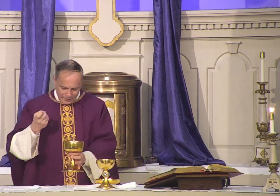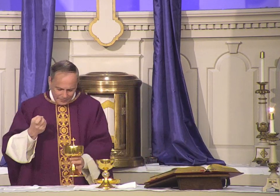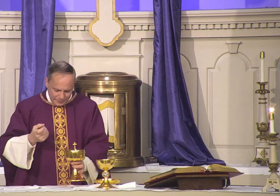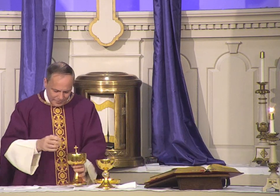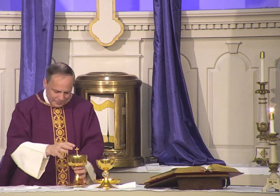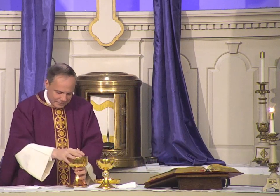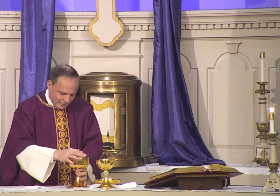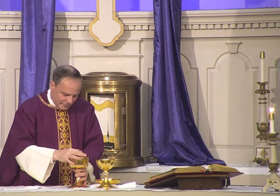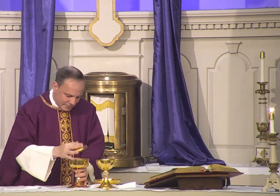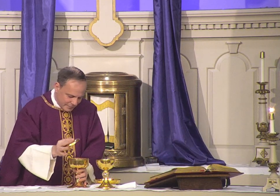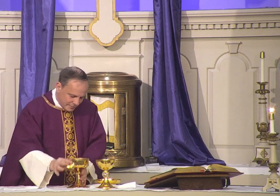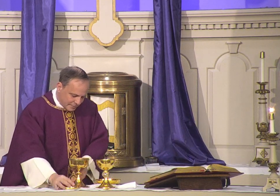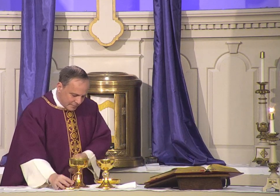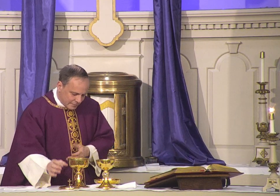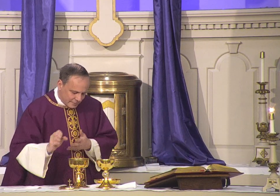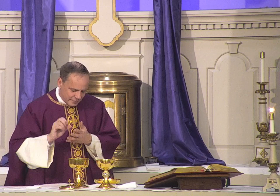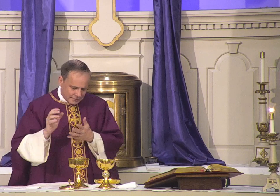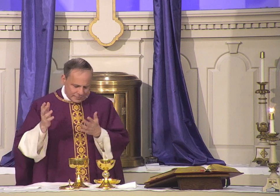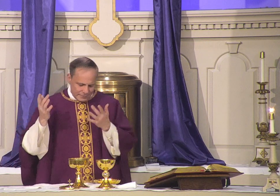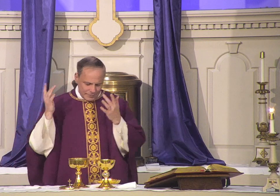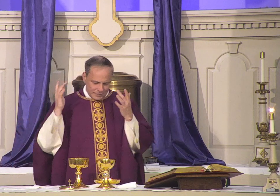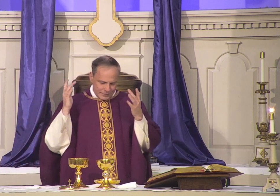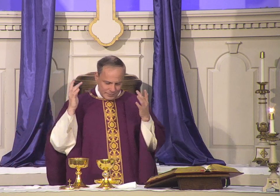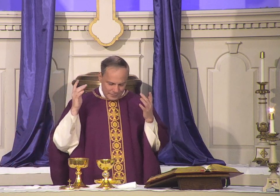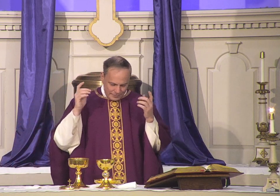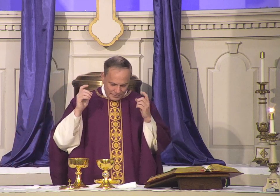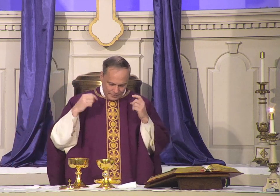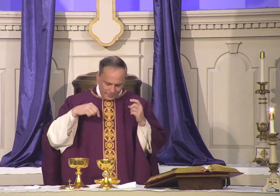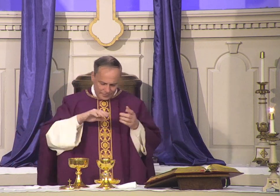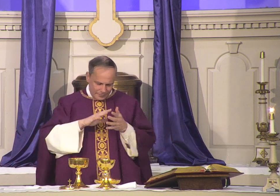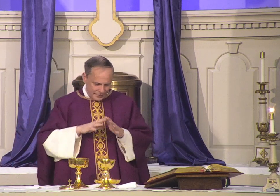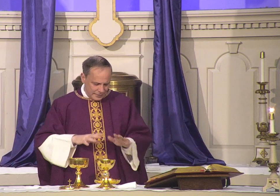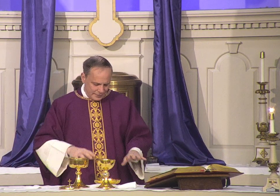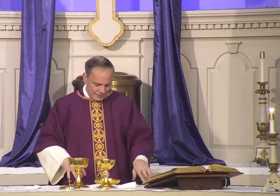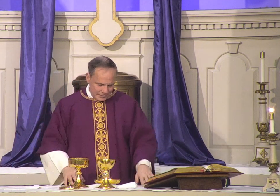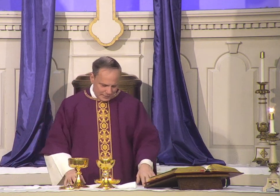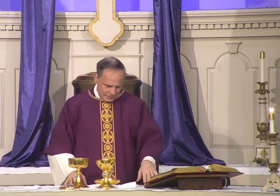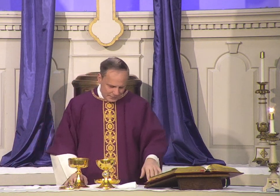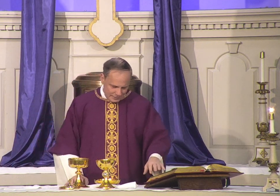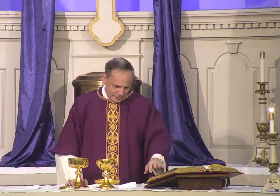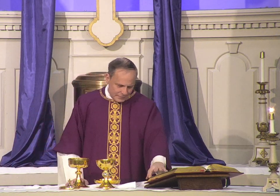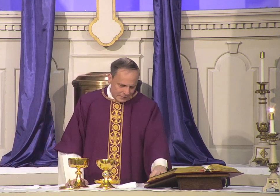God, you take away the sins of the world, grant us peace.